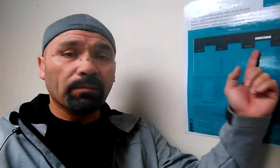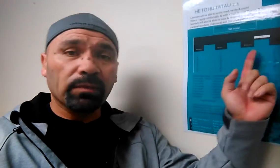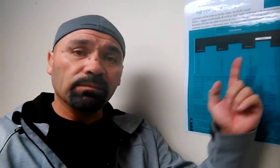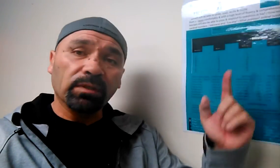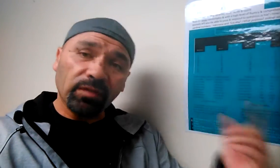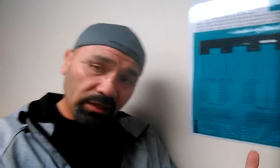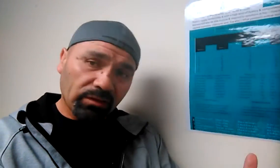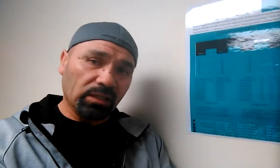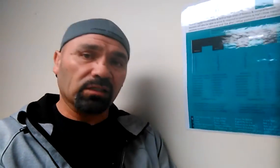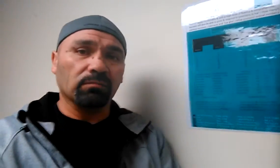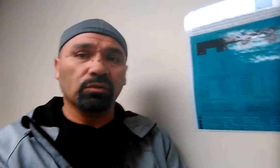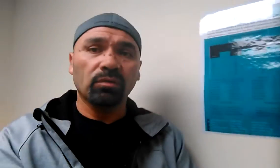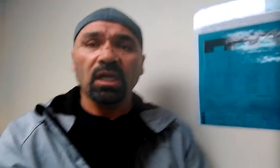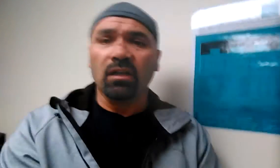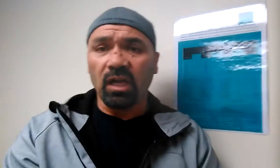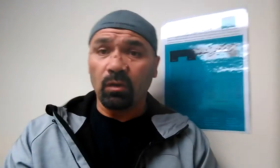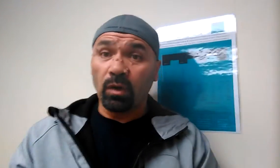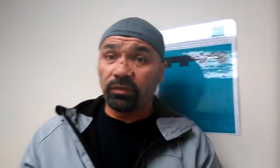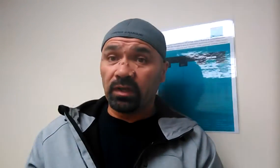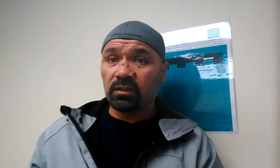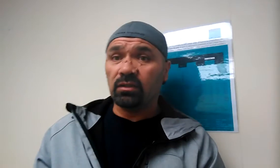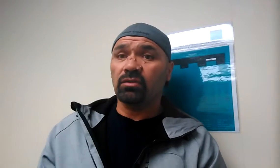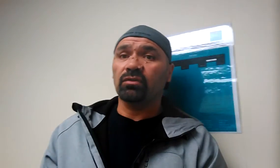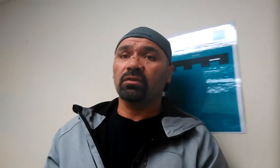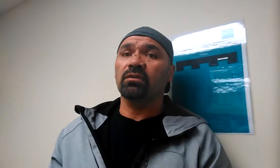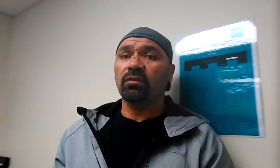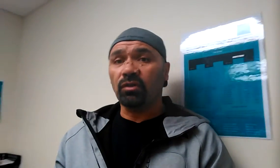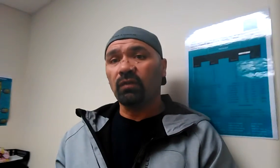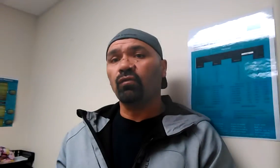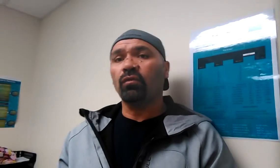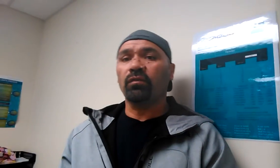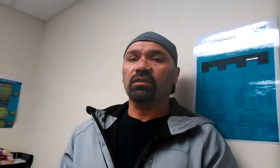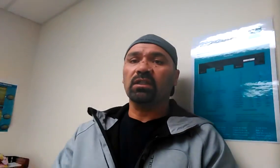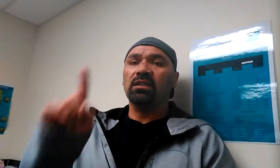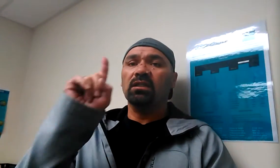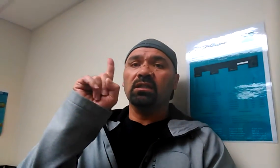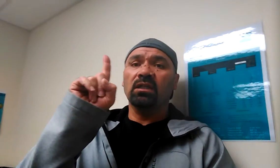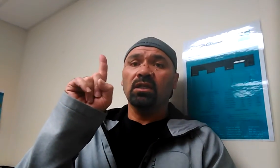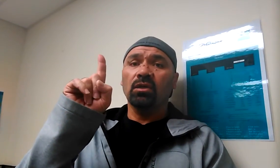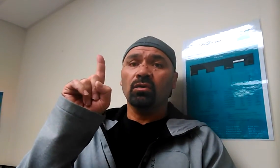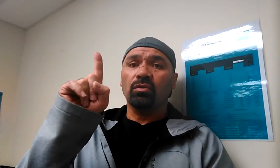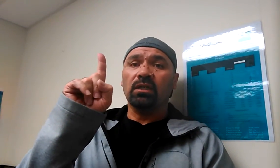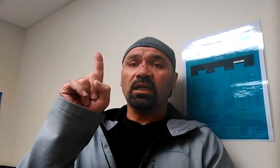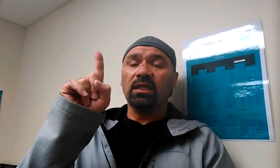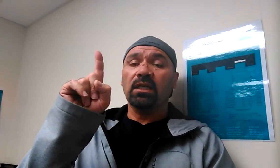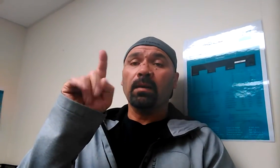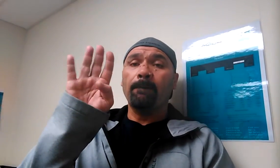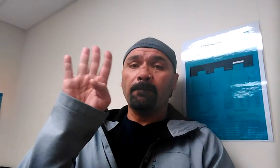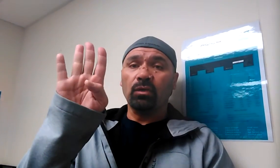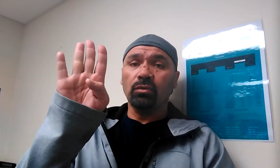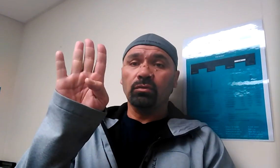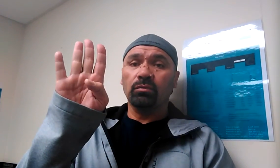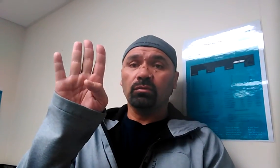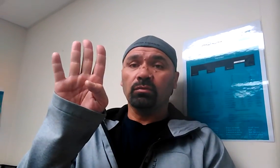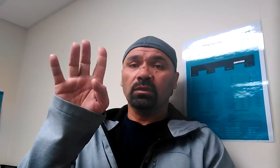numbers beneath that symbol, like 1,234 for instance. Kotahi mano,